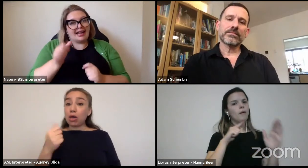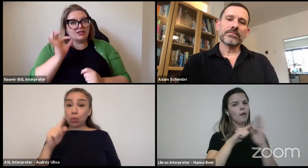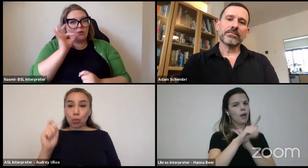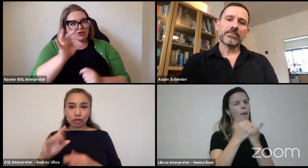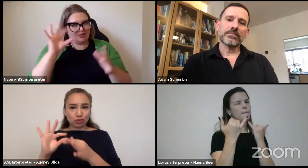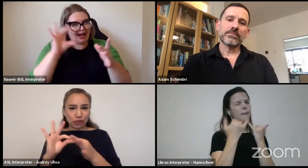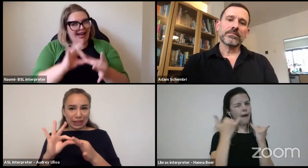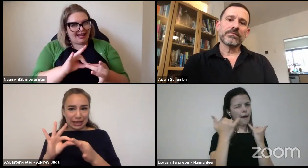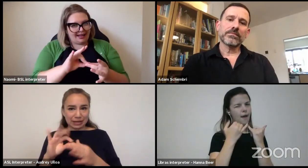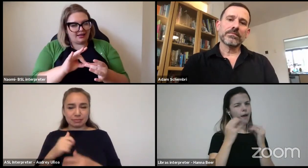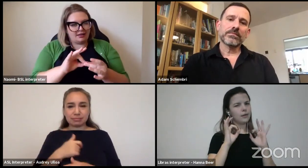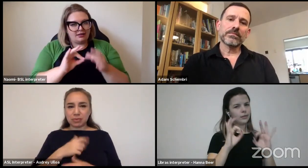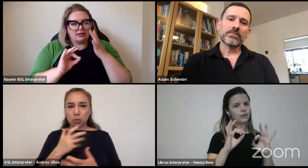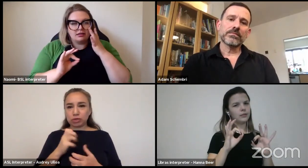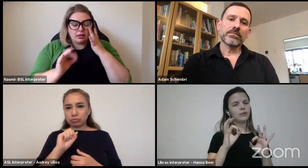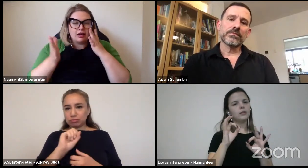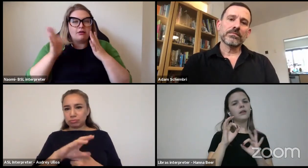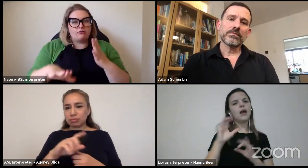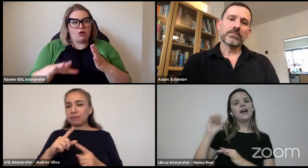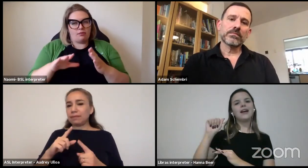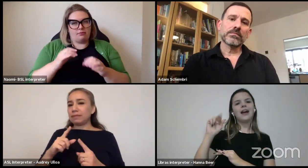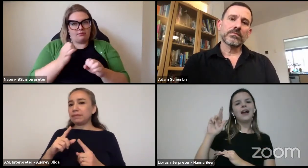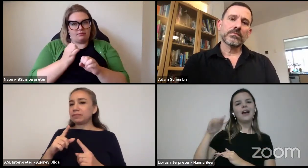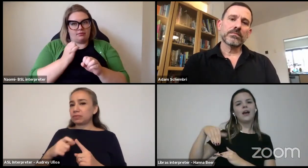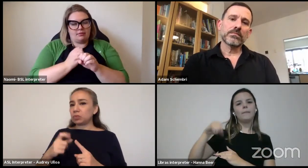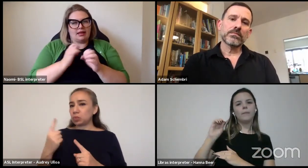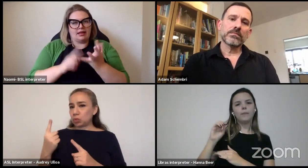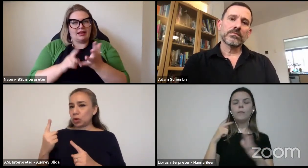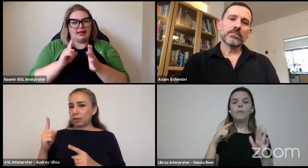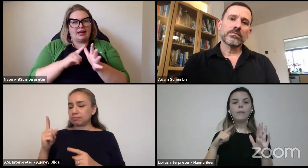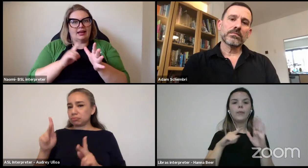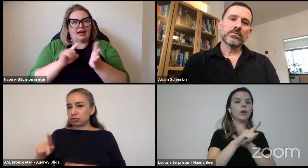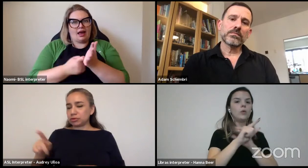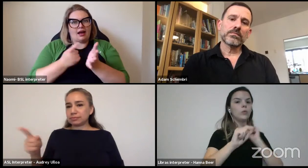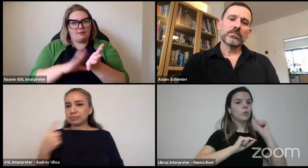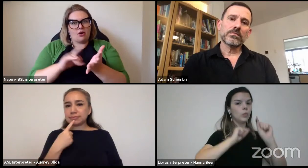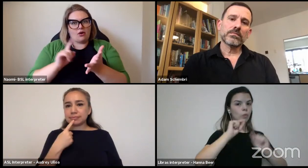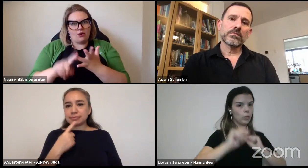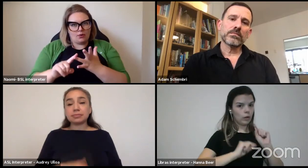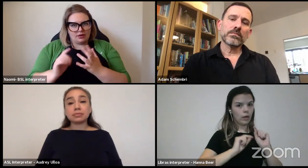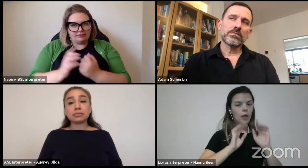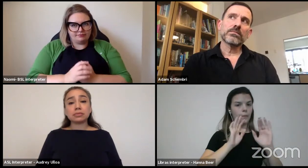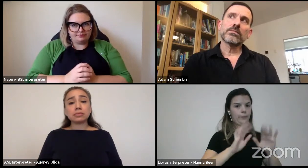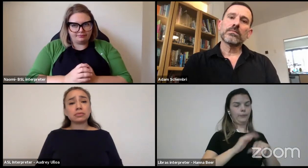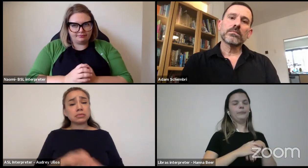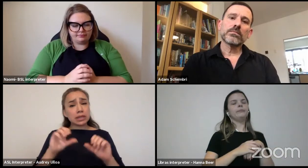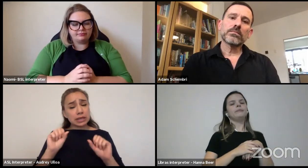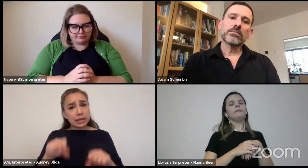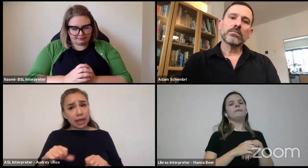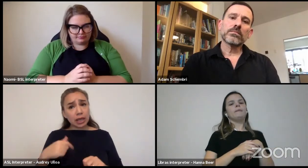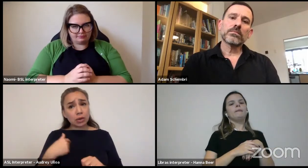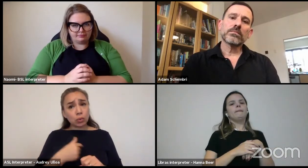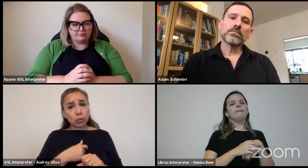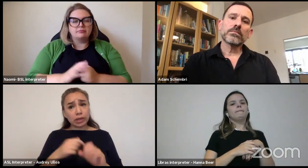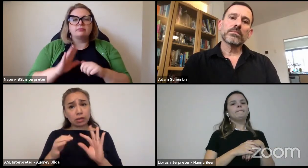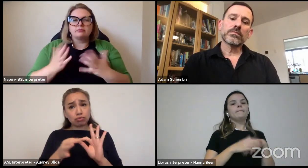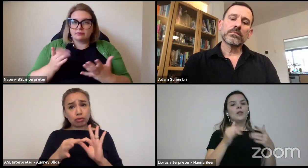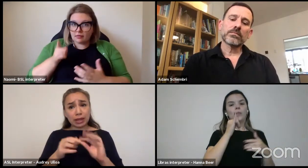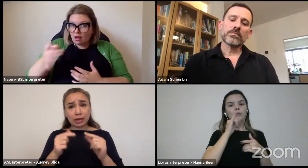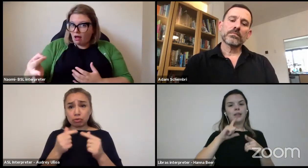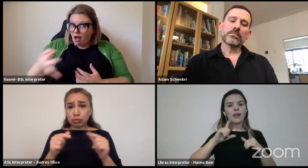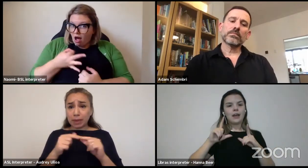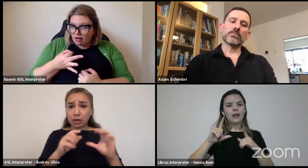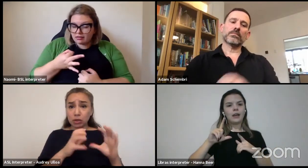made from Carmo. He asks, can we relate grammatical classes with sign